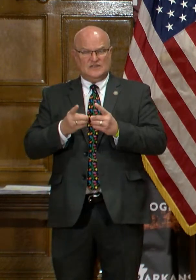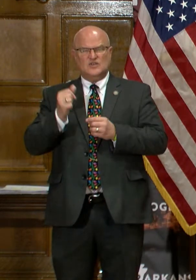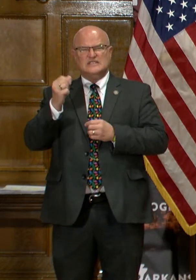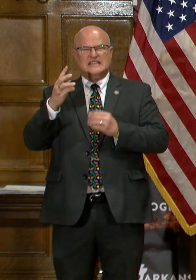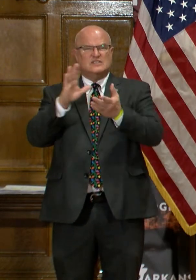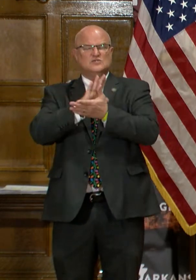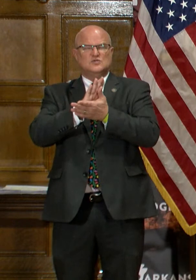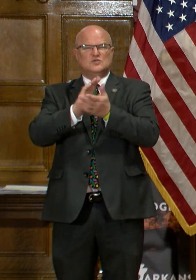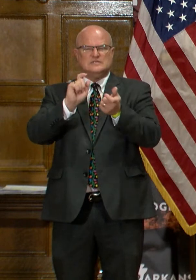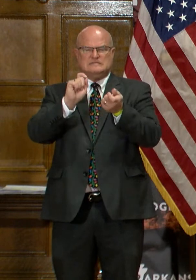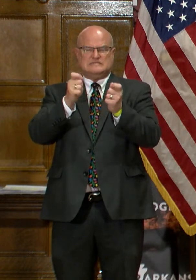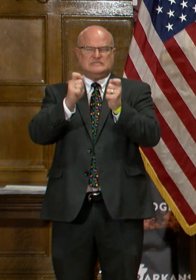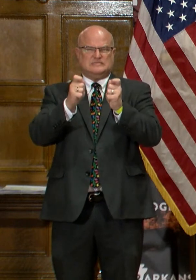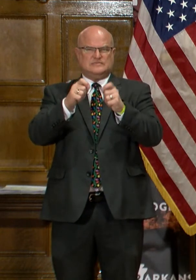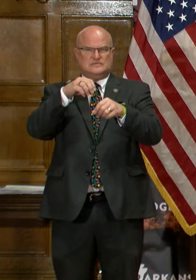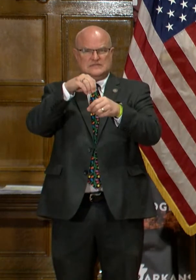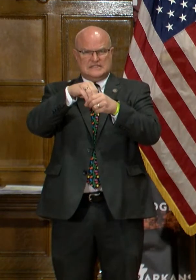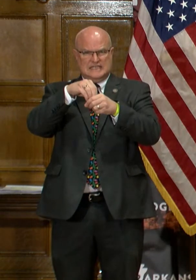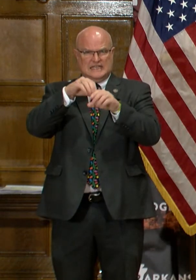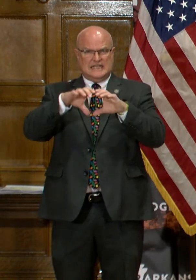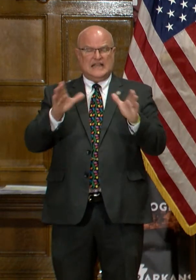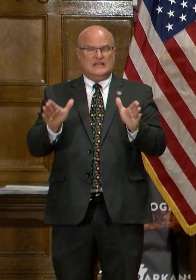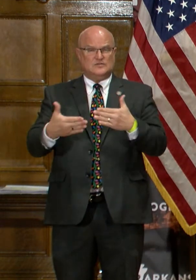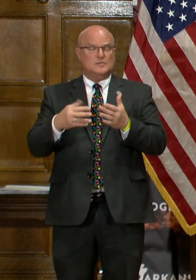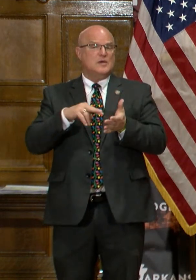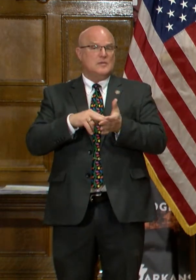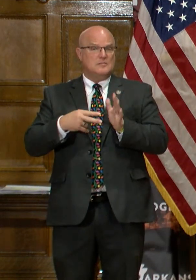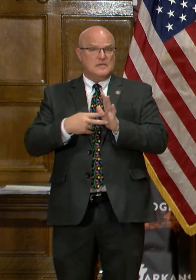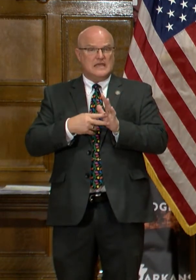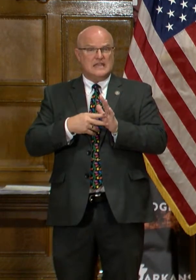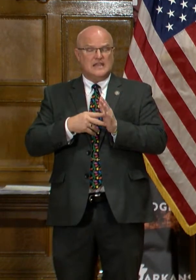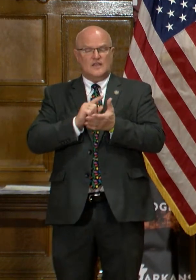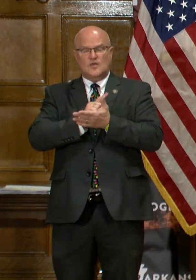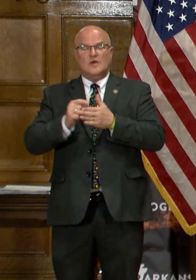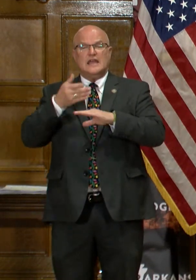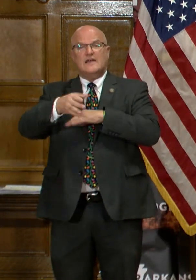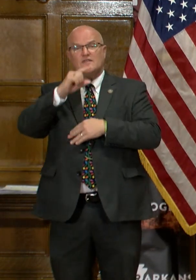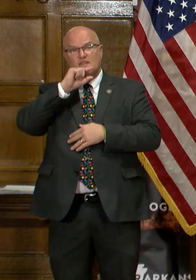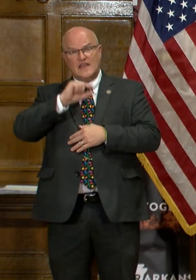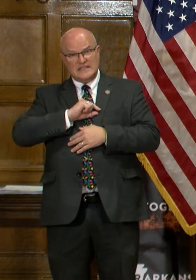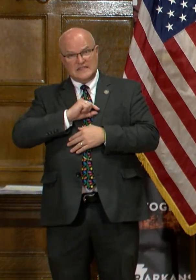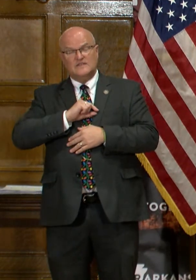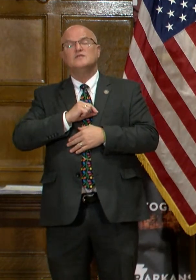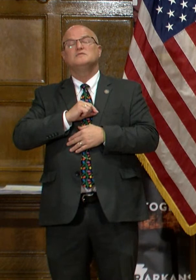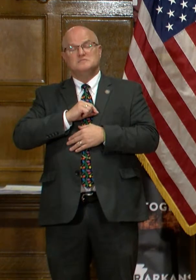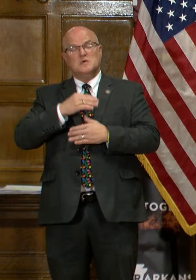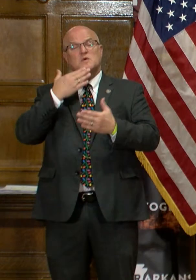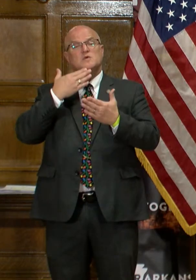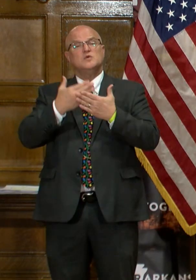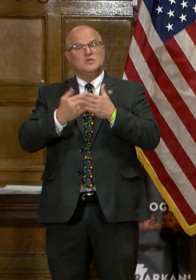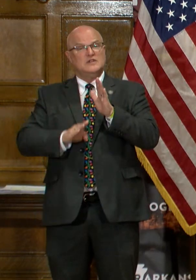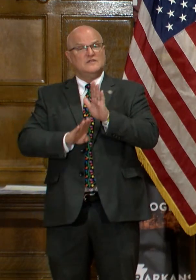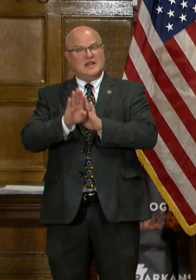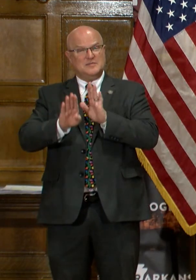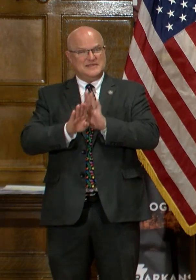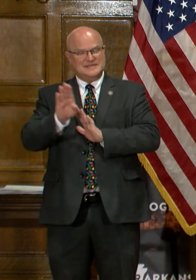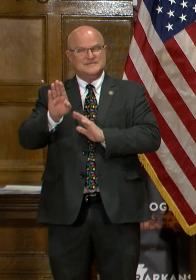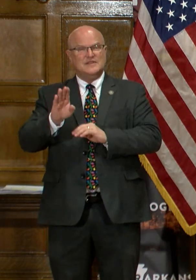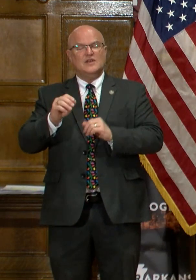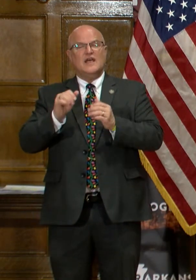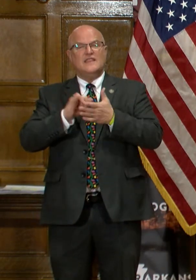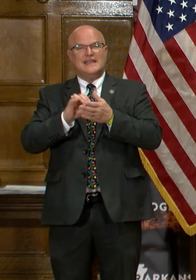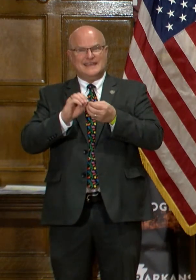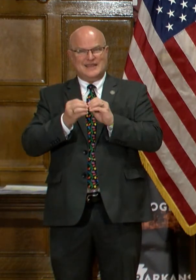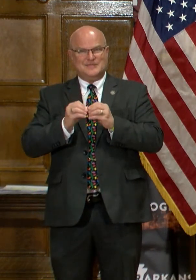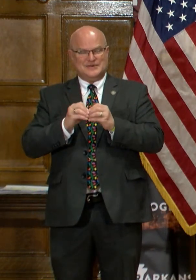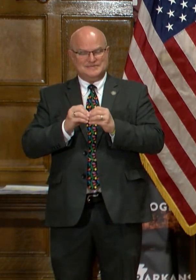made modifications to on-site instruction. Being that that's the week after Thanksgiving, I thought that was a very positive development with that